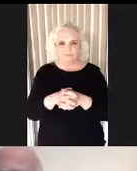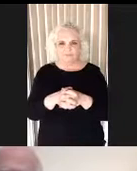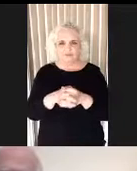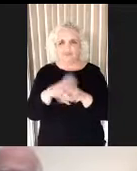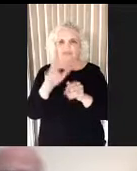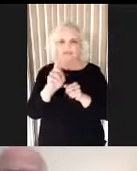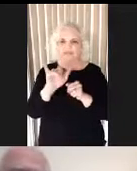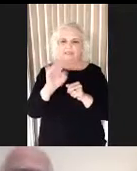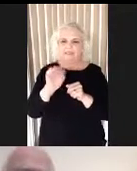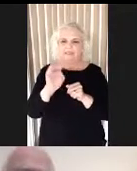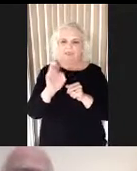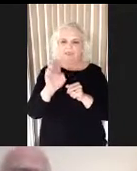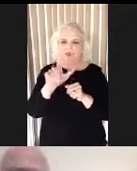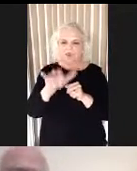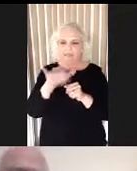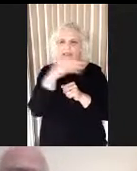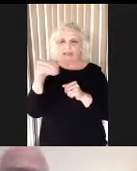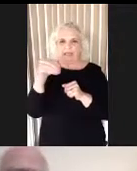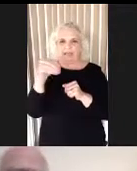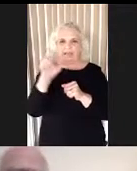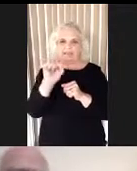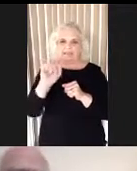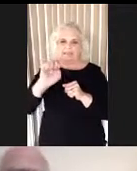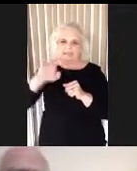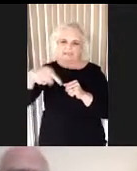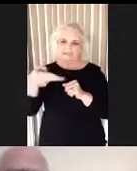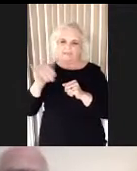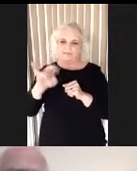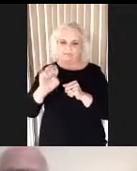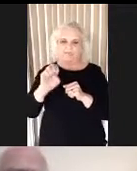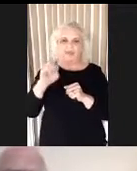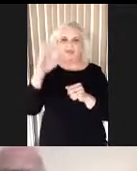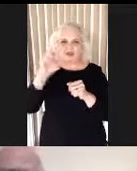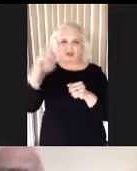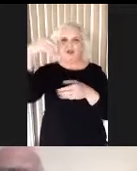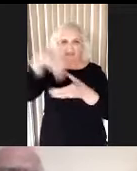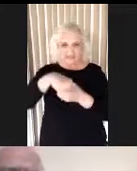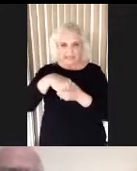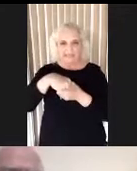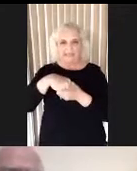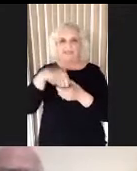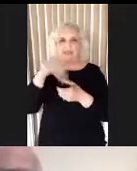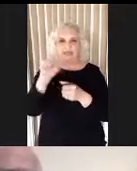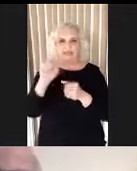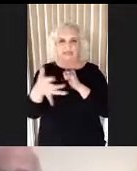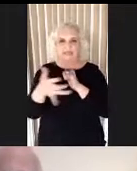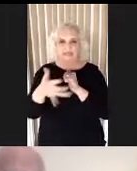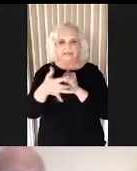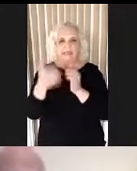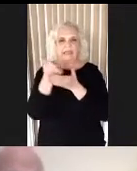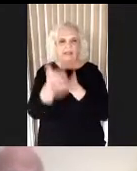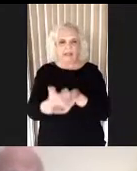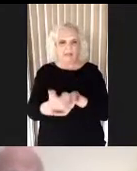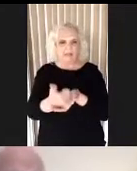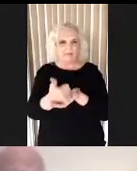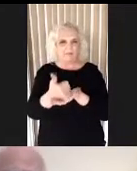Kimberly and Stephanie, my assistants, are in the participant list as Tech Help